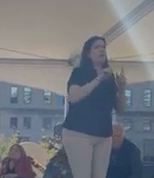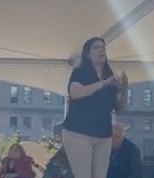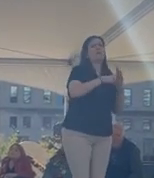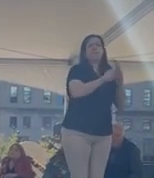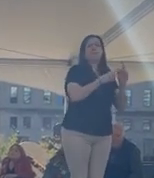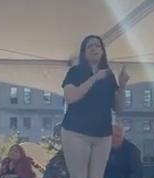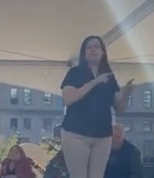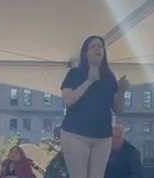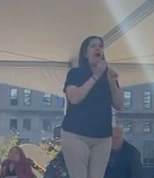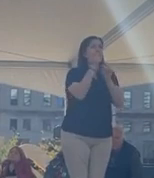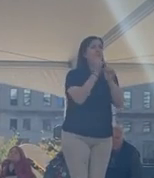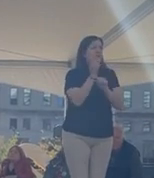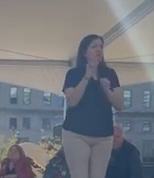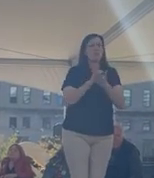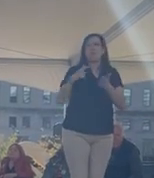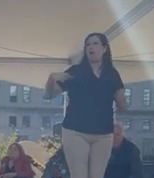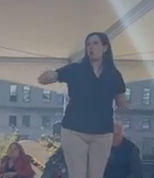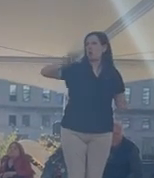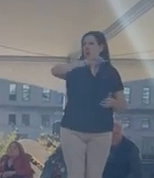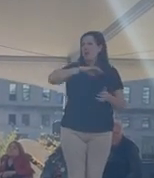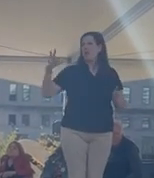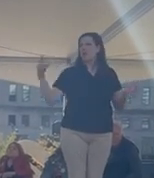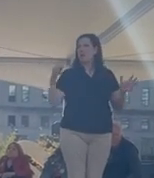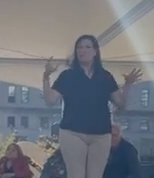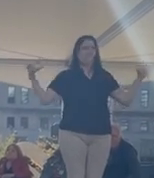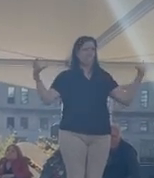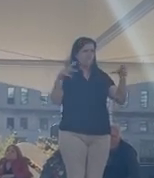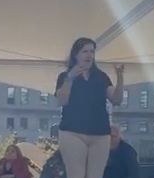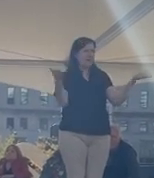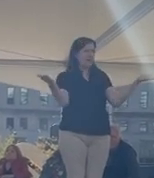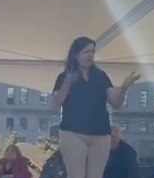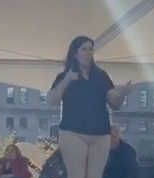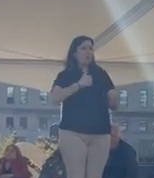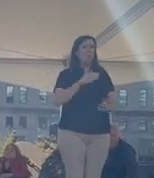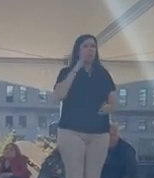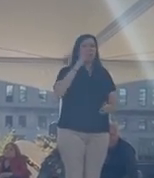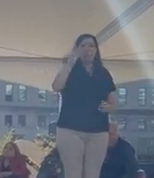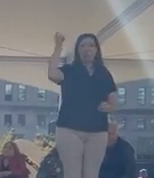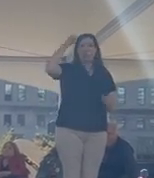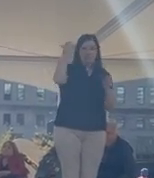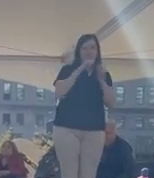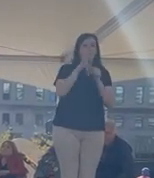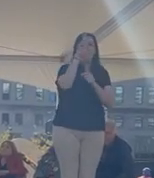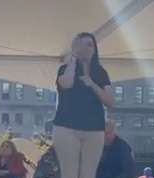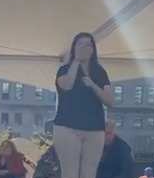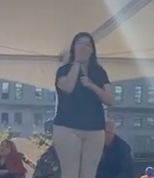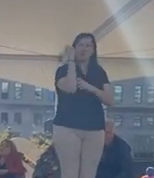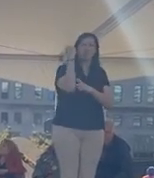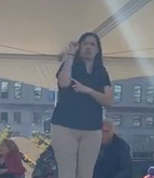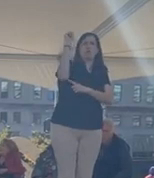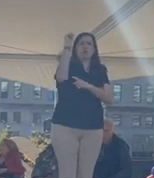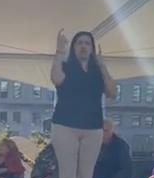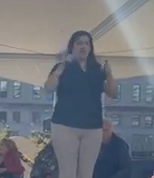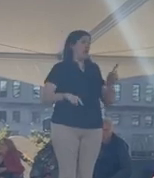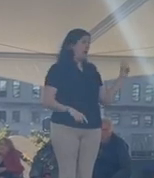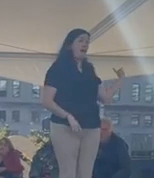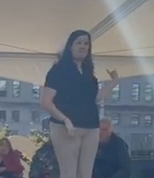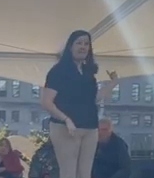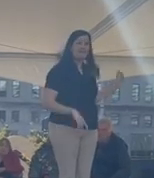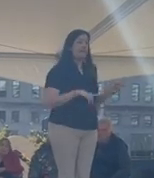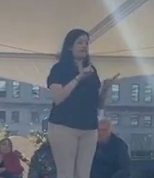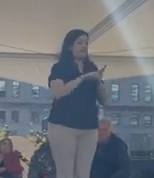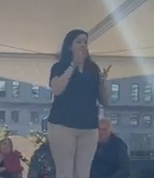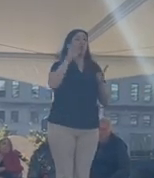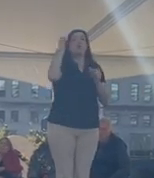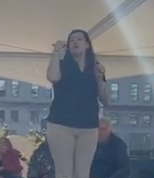Each year that we return here, we will remember the bus protests that took place. We